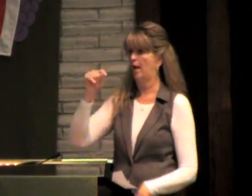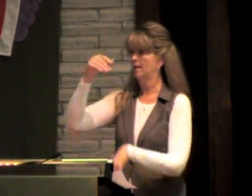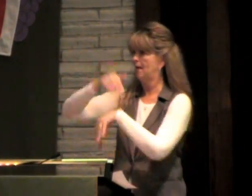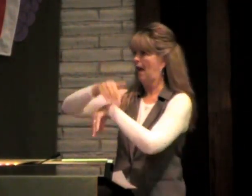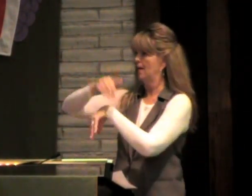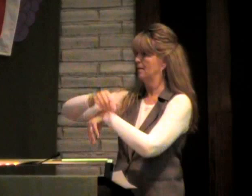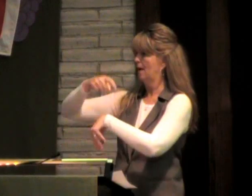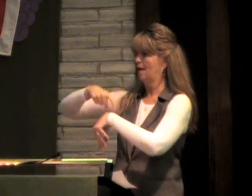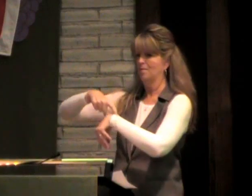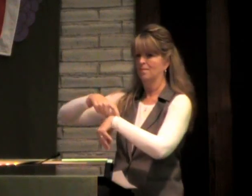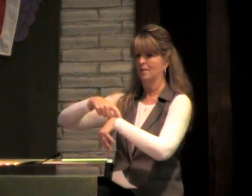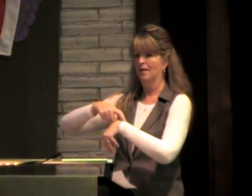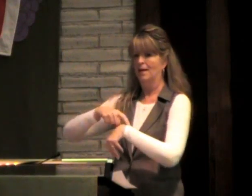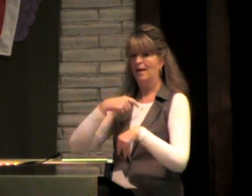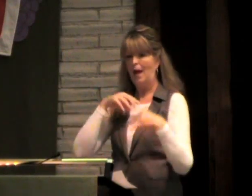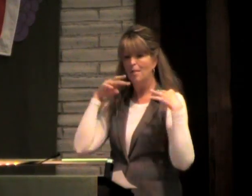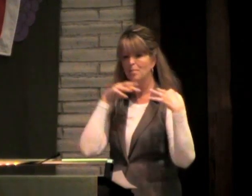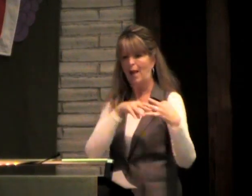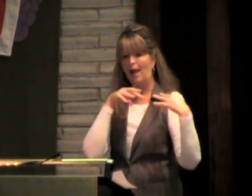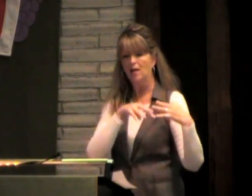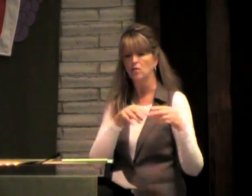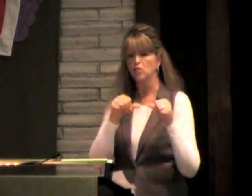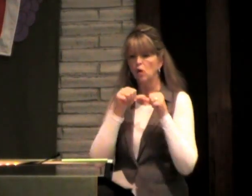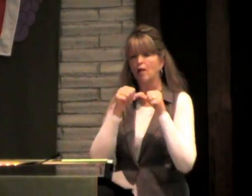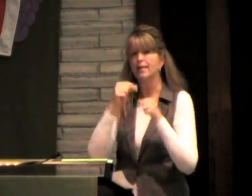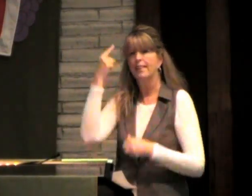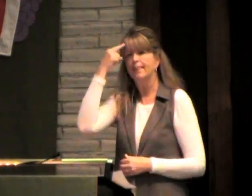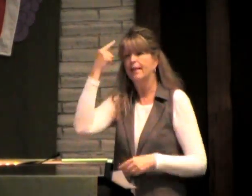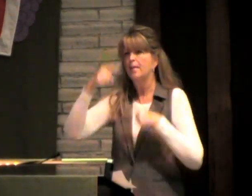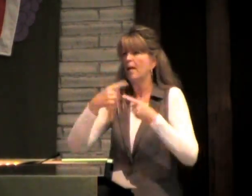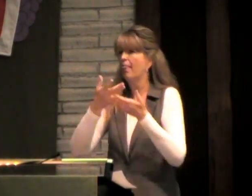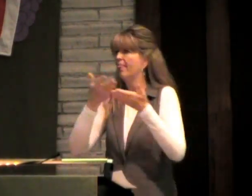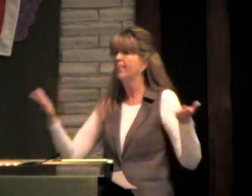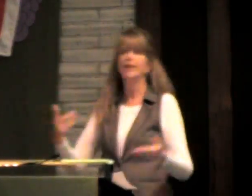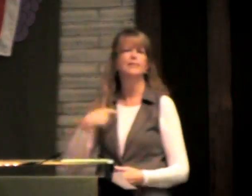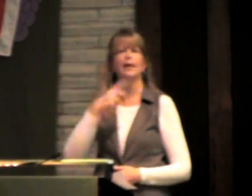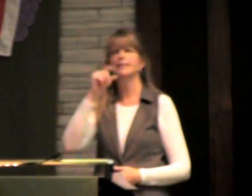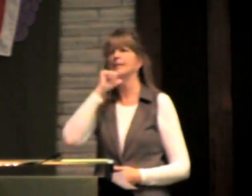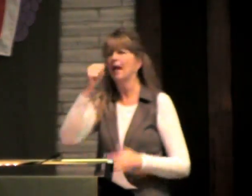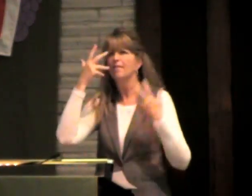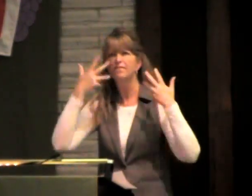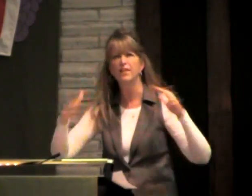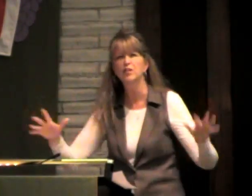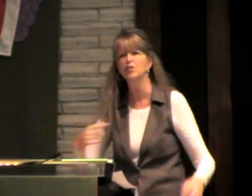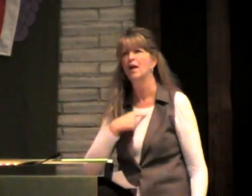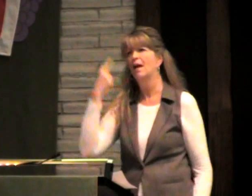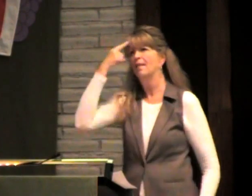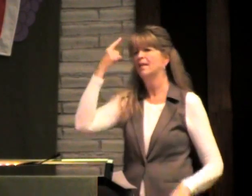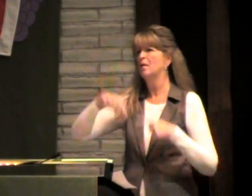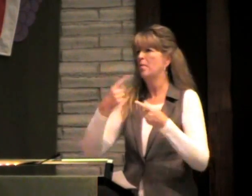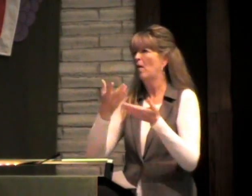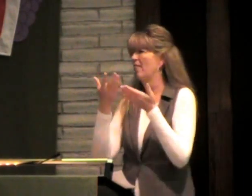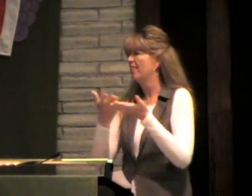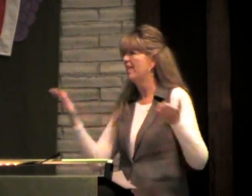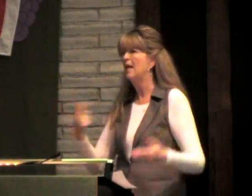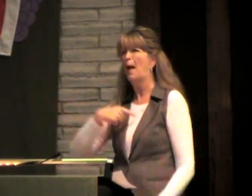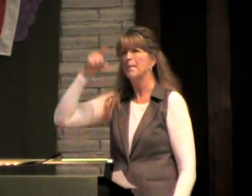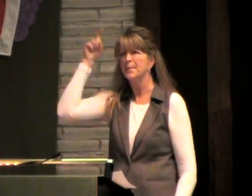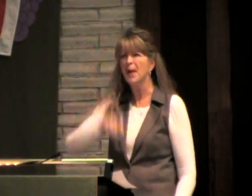battle happens at nighttime as well. My battle at night is when I constantly think about the things I didn't get done. I think about